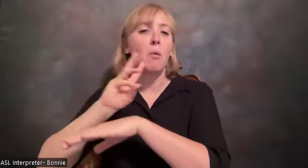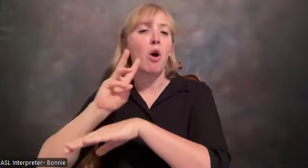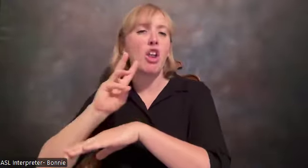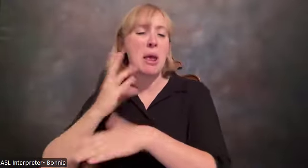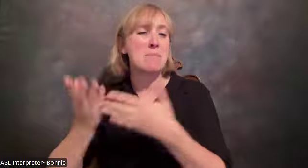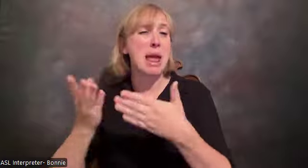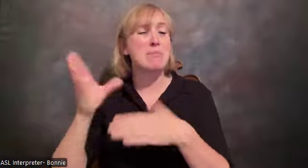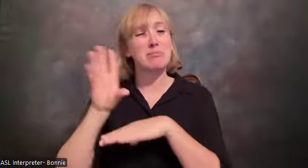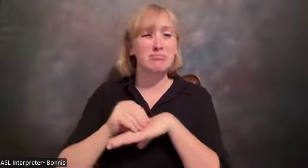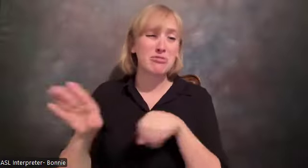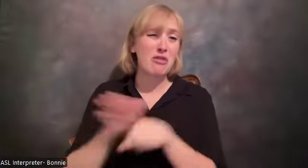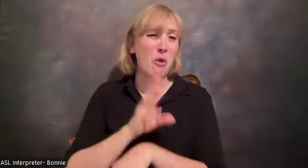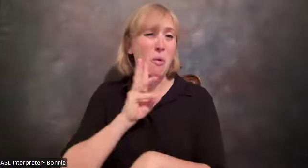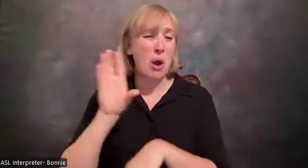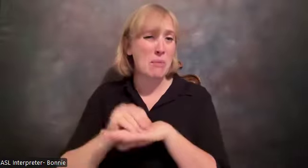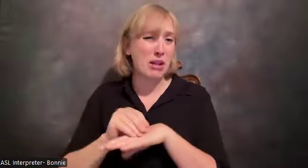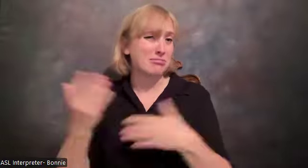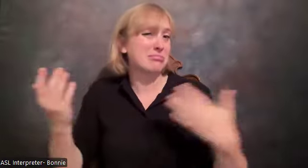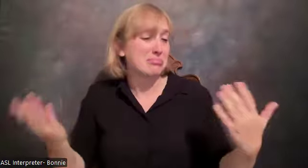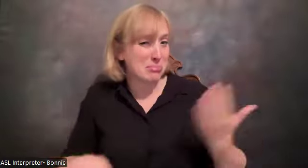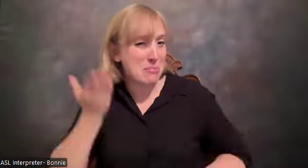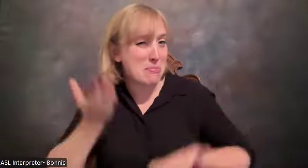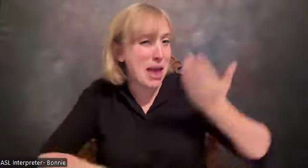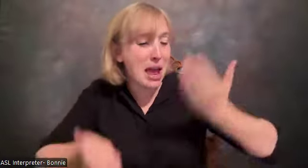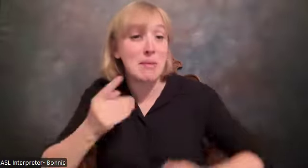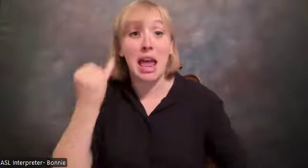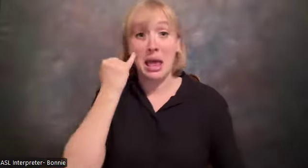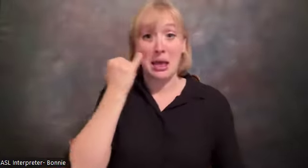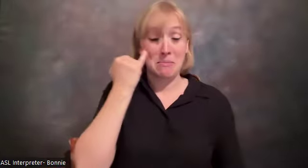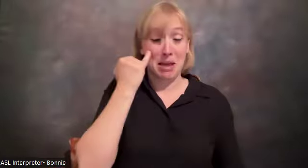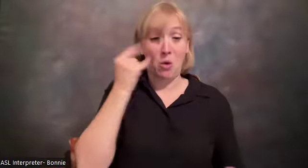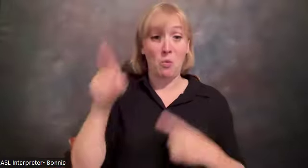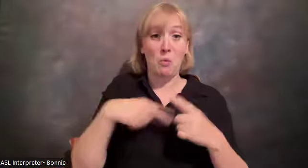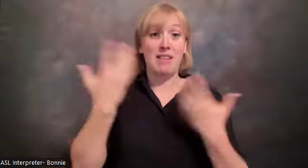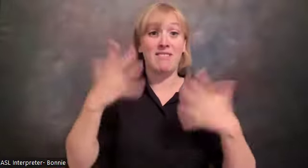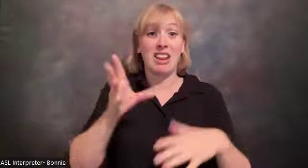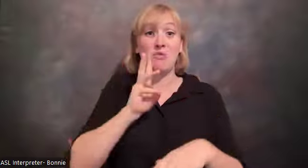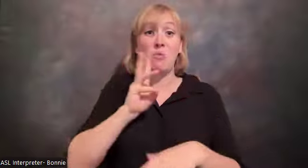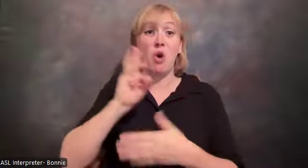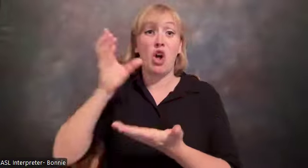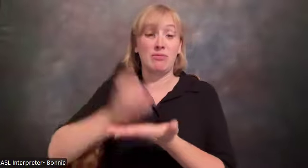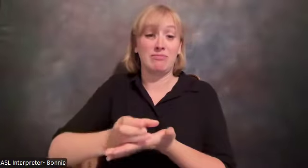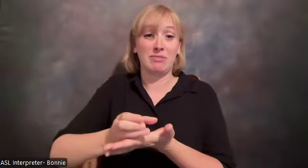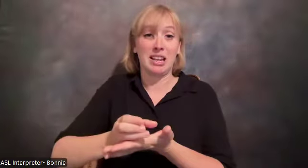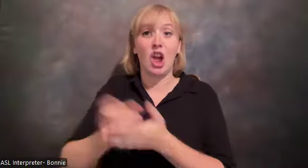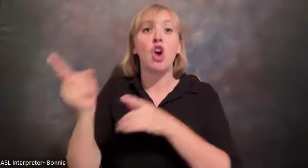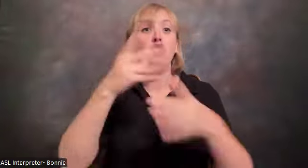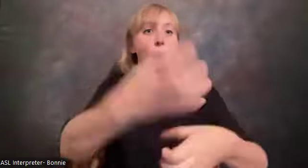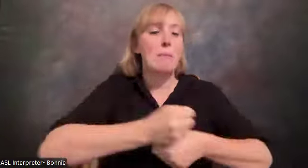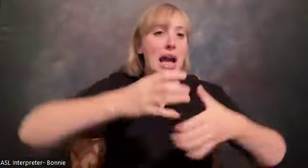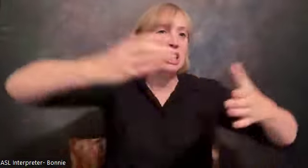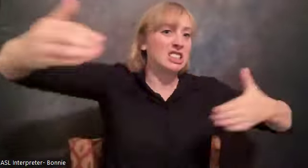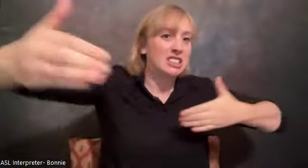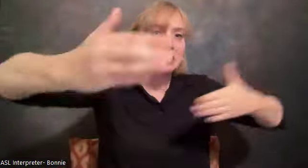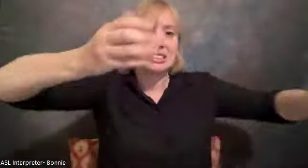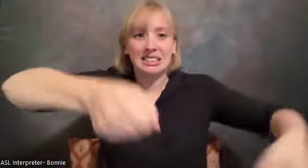even finish the whole bottle. But I can absolutely guarantee you that once I finish this bottle of water, I am not going to go get a case of water and